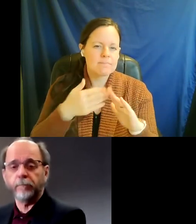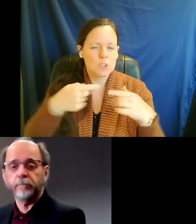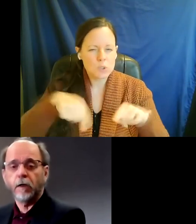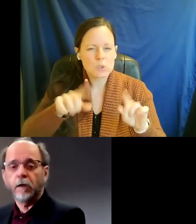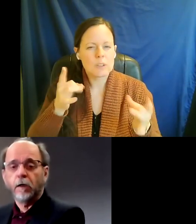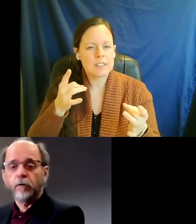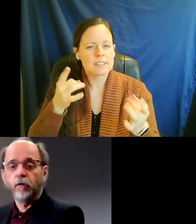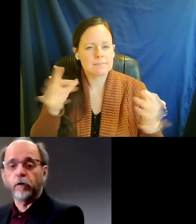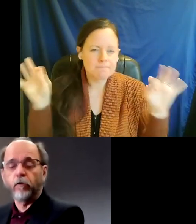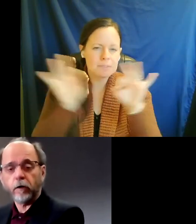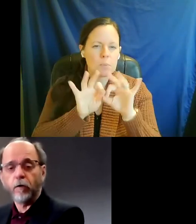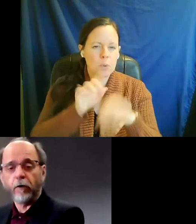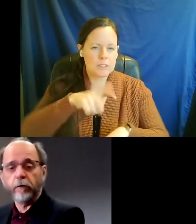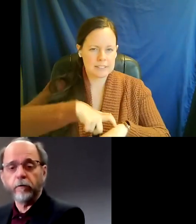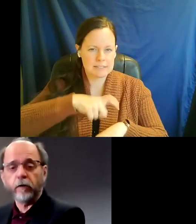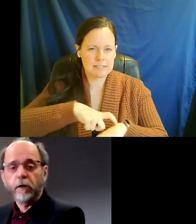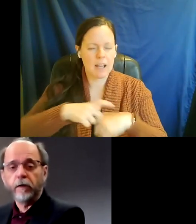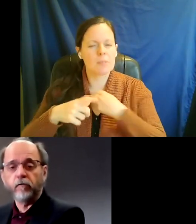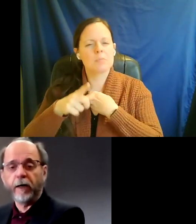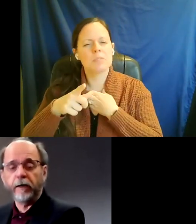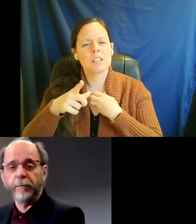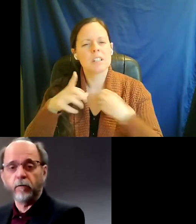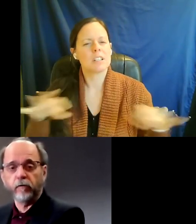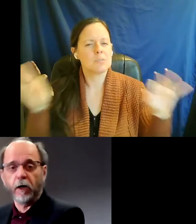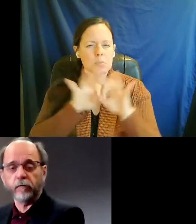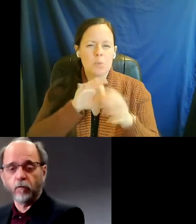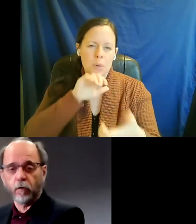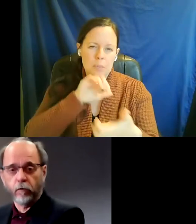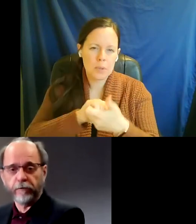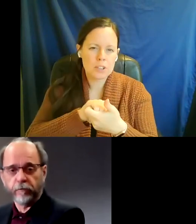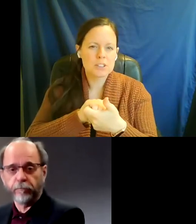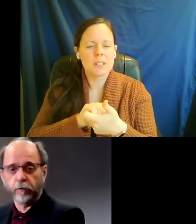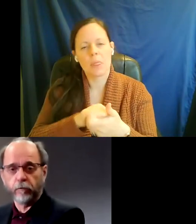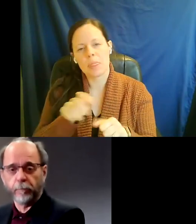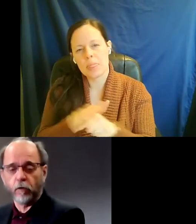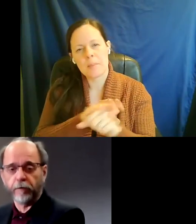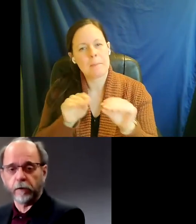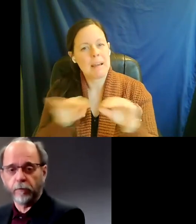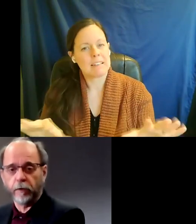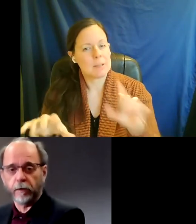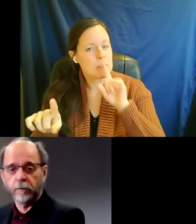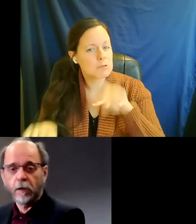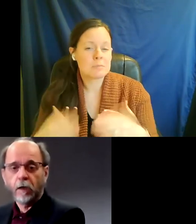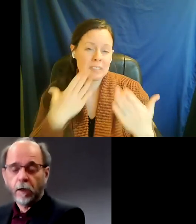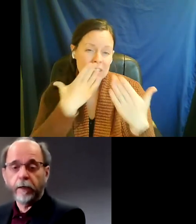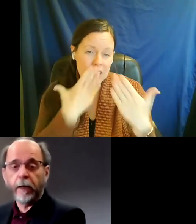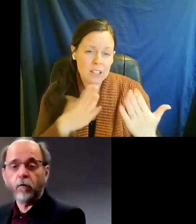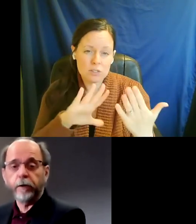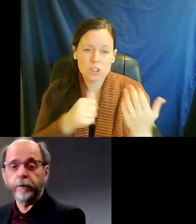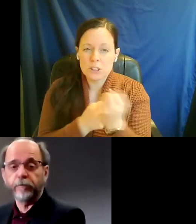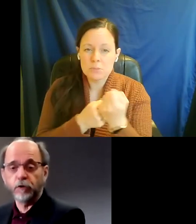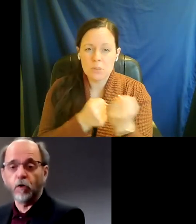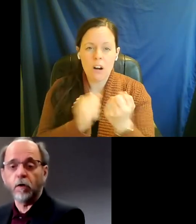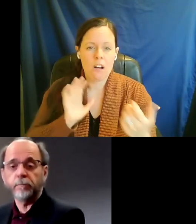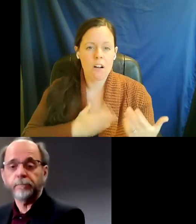time. You are critical partners in this pandemic response, and we're grateful for your support of our community. And now we'll